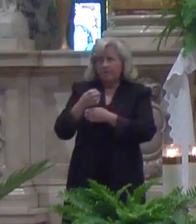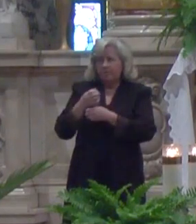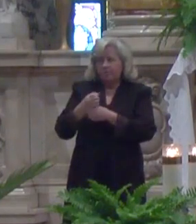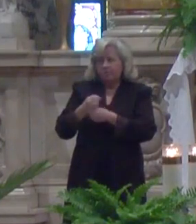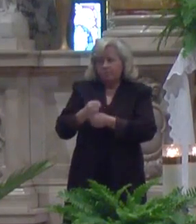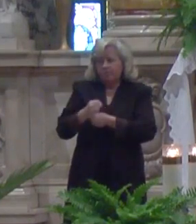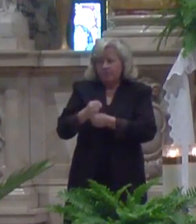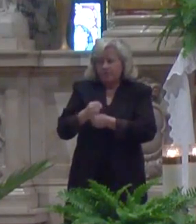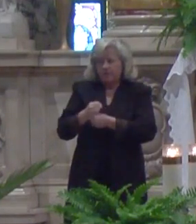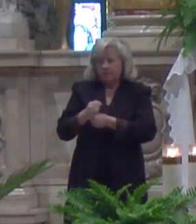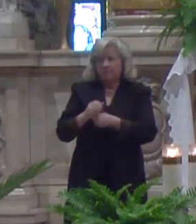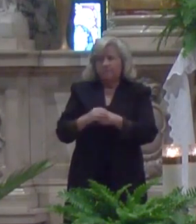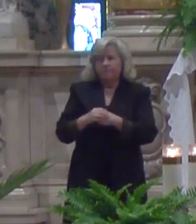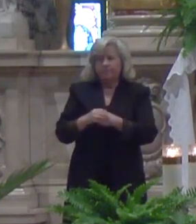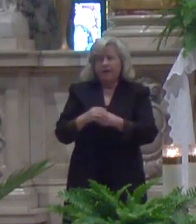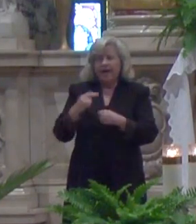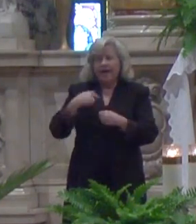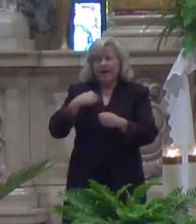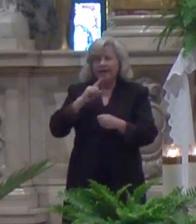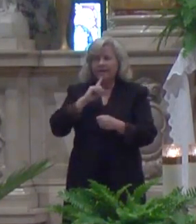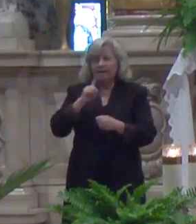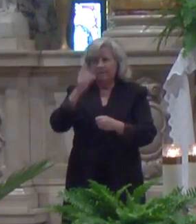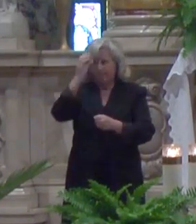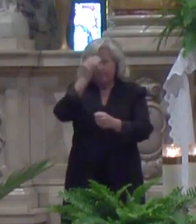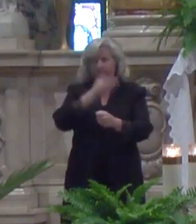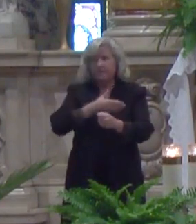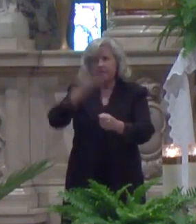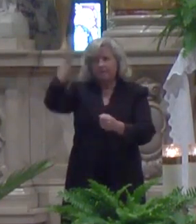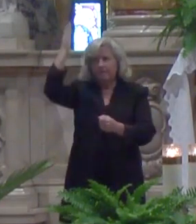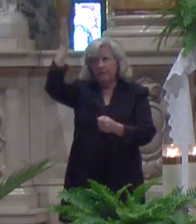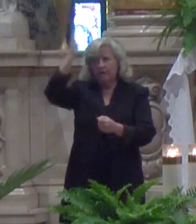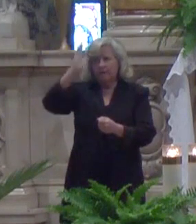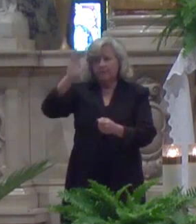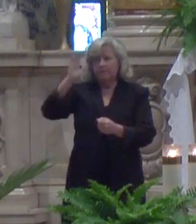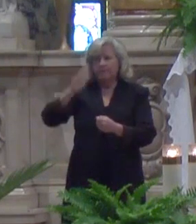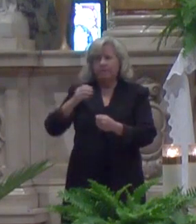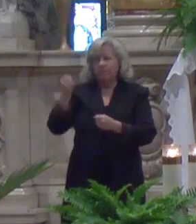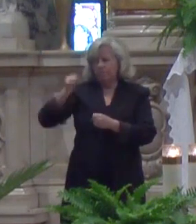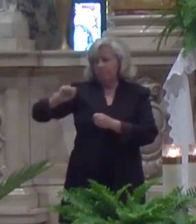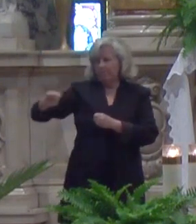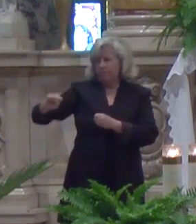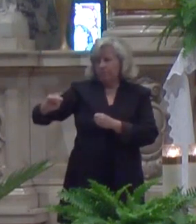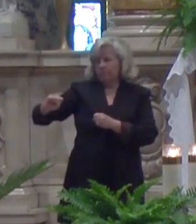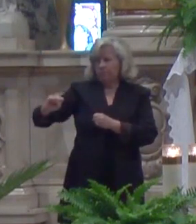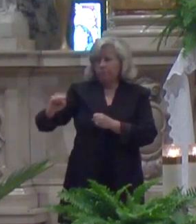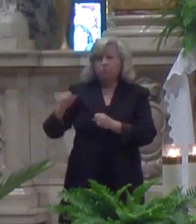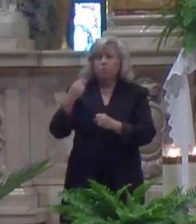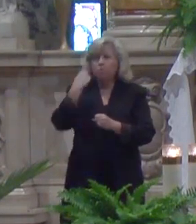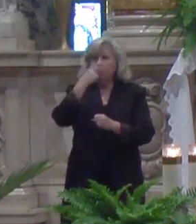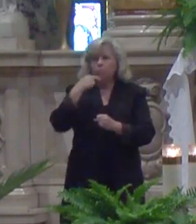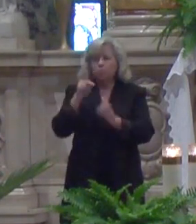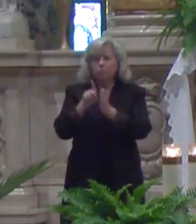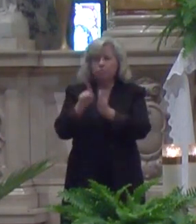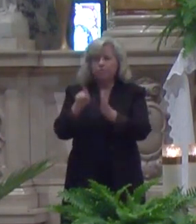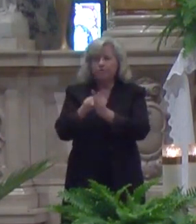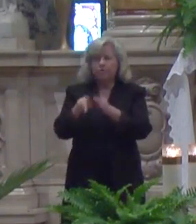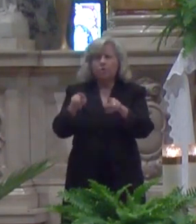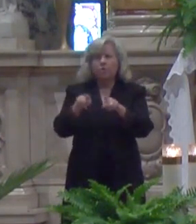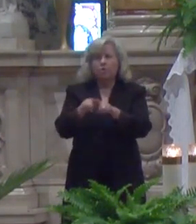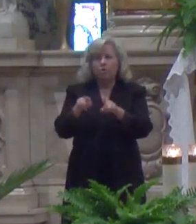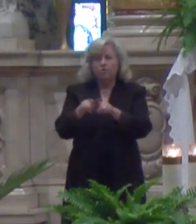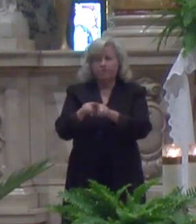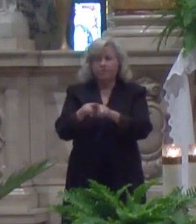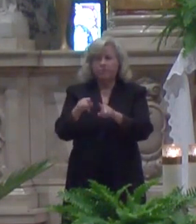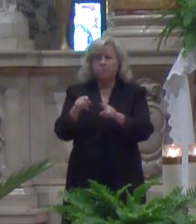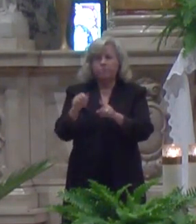him, for he said, 'I am the Son of God.'" The revolutionaries who were crucified with him also kept abusing him in